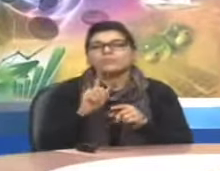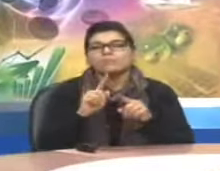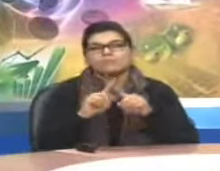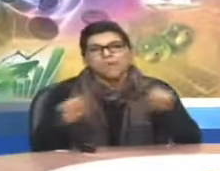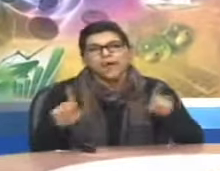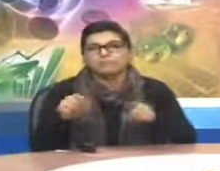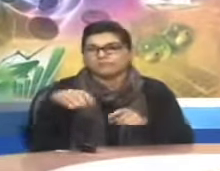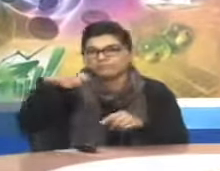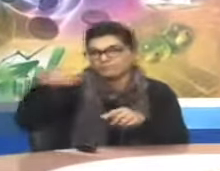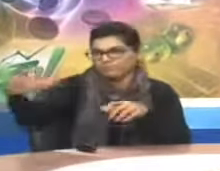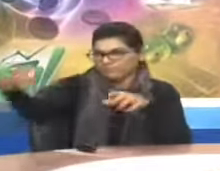bag,